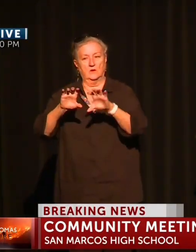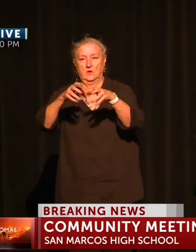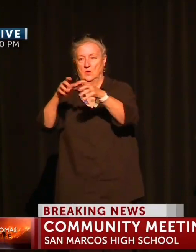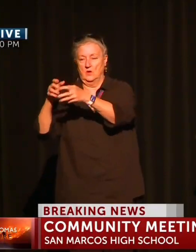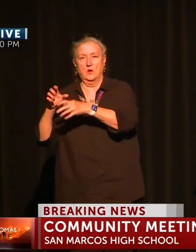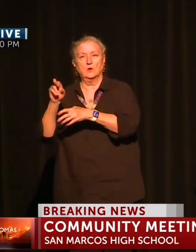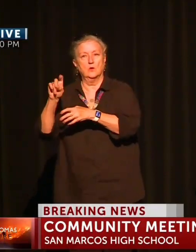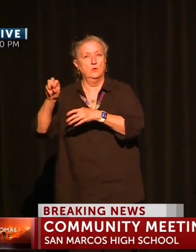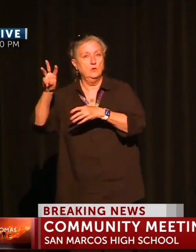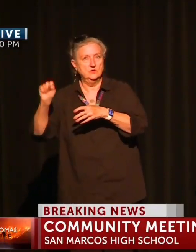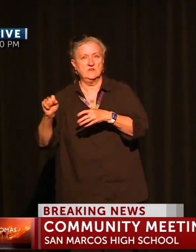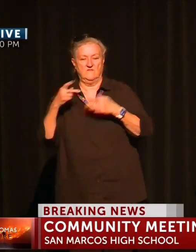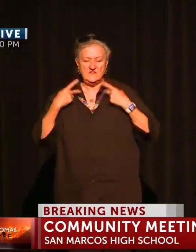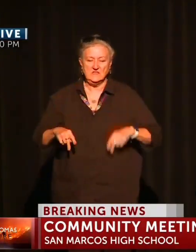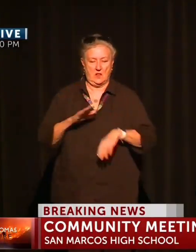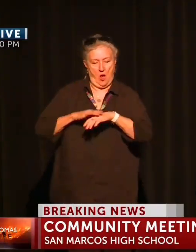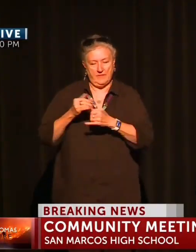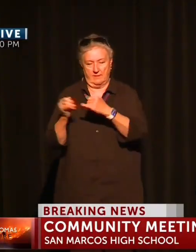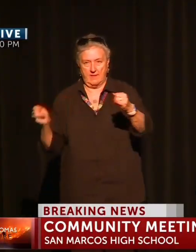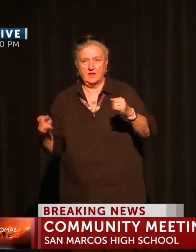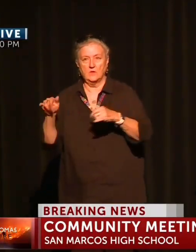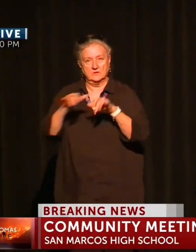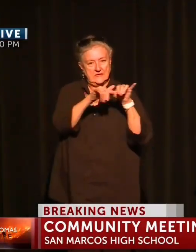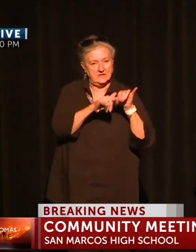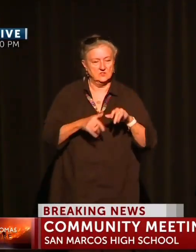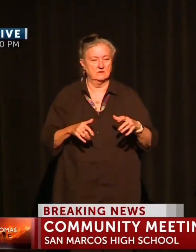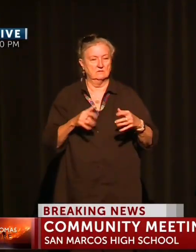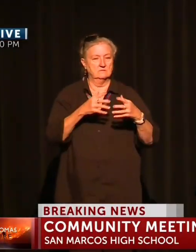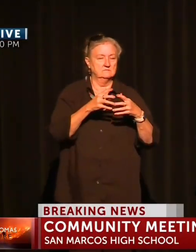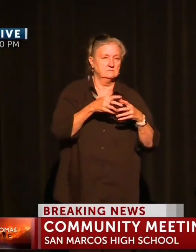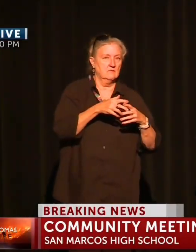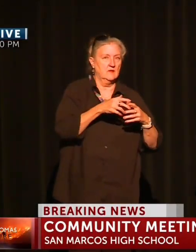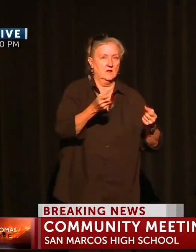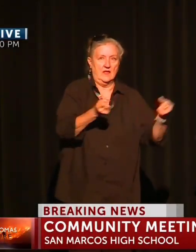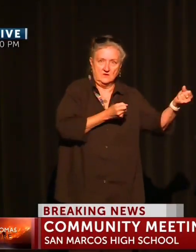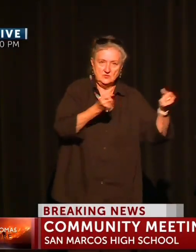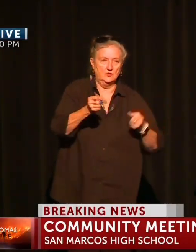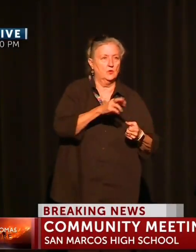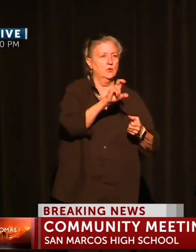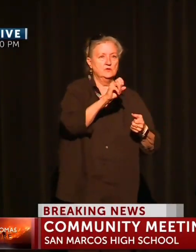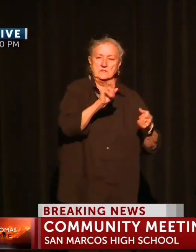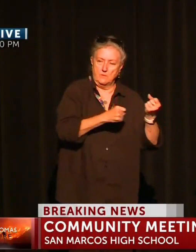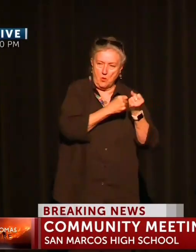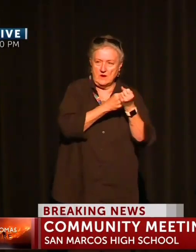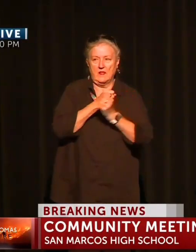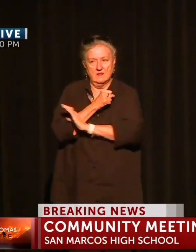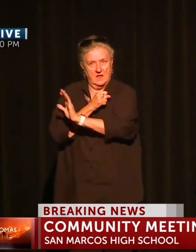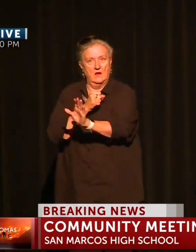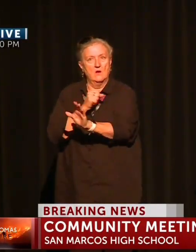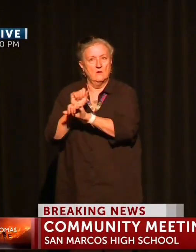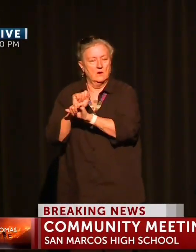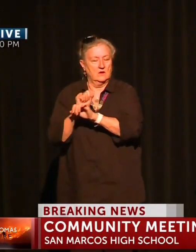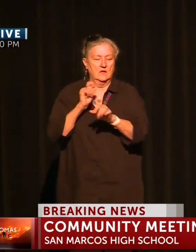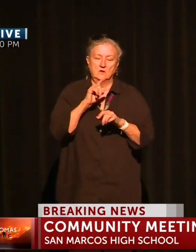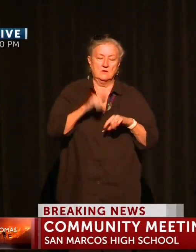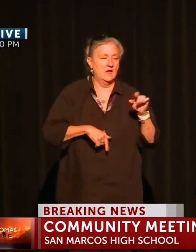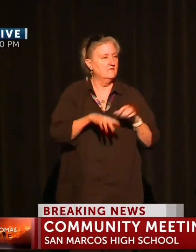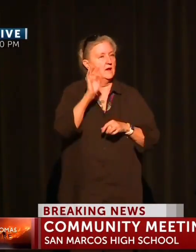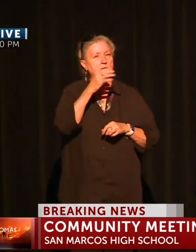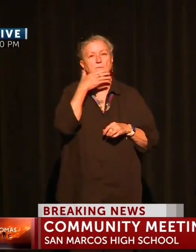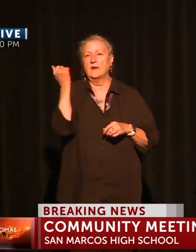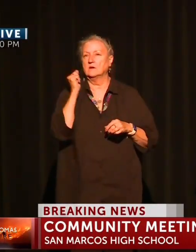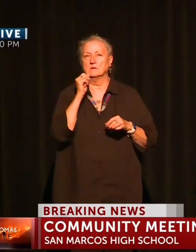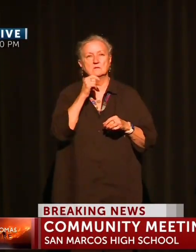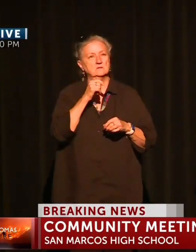line, cutting that line, those engine crews that are supporting that operation. And I don't think you could find a better,